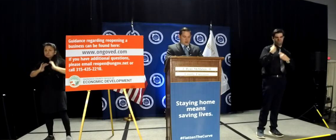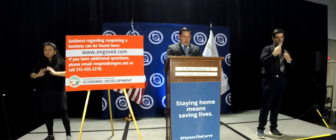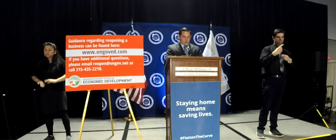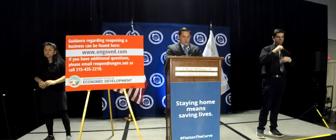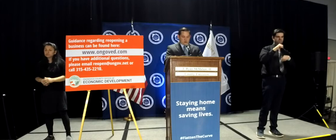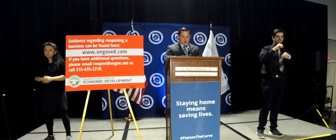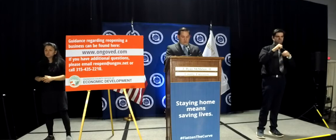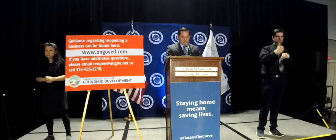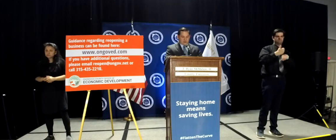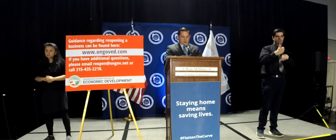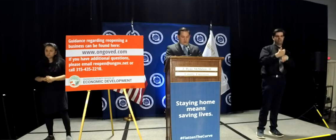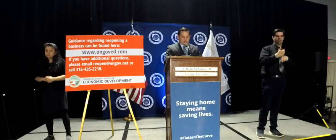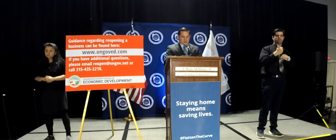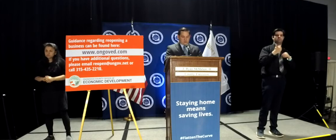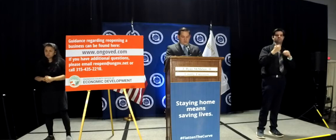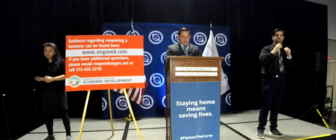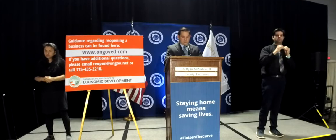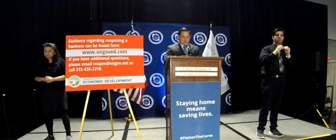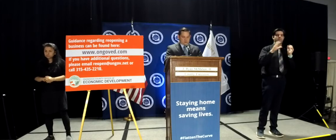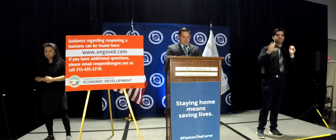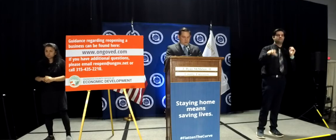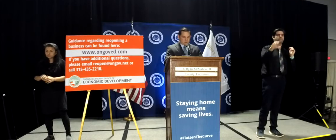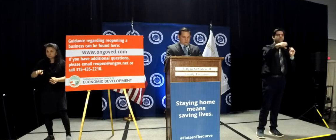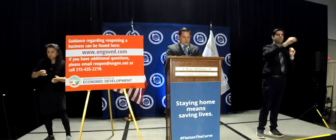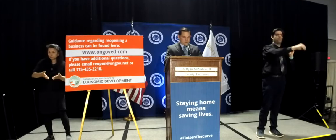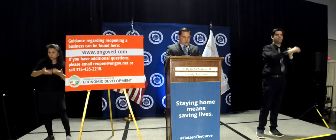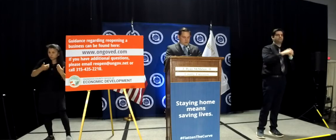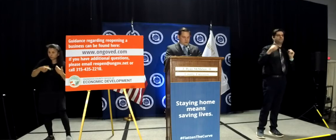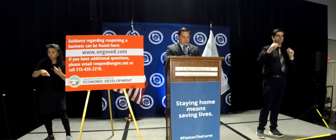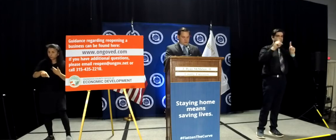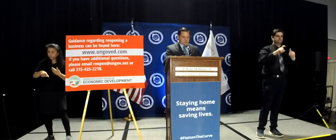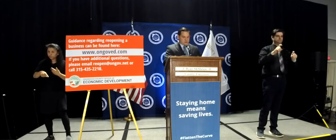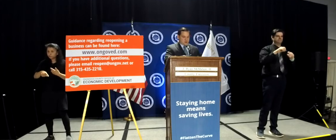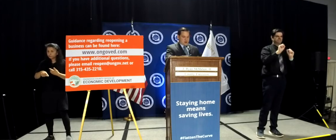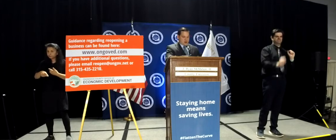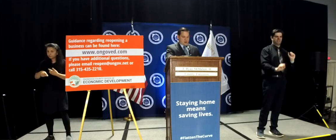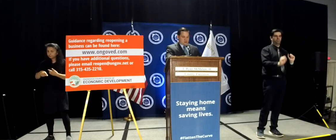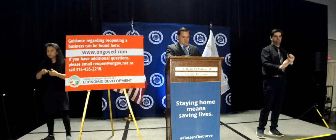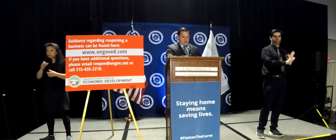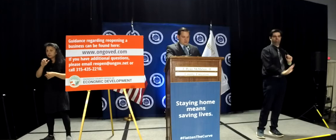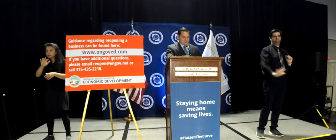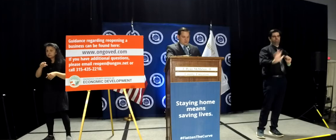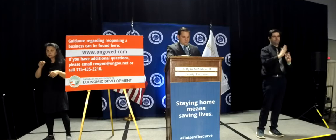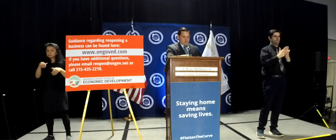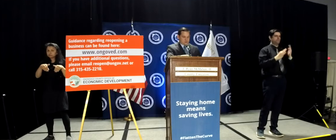Certainly, restart, we'll take a lot of questions on restart, so I'll just let you ask questions.